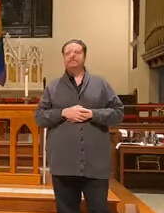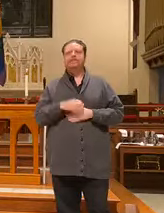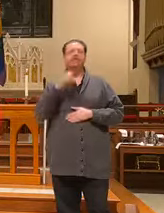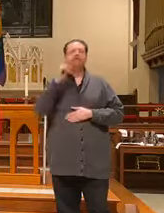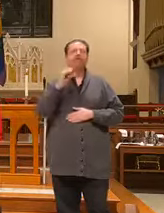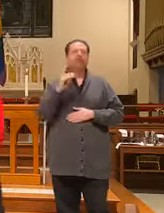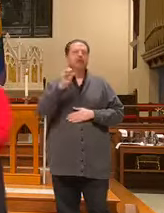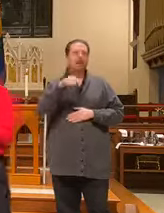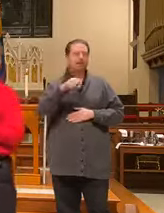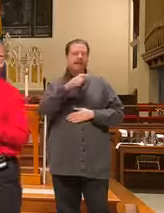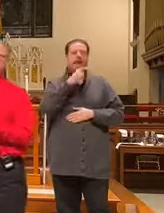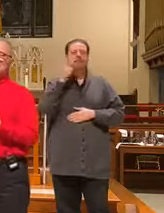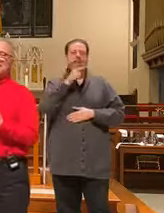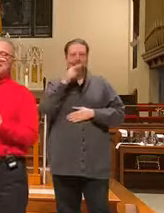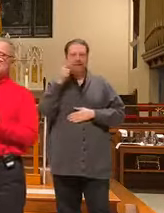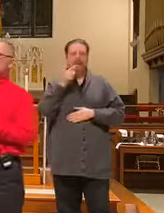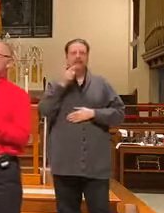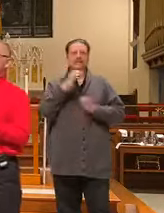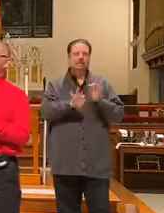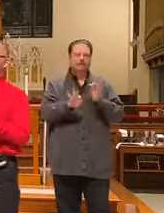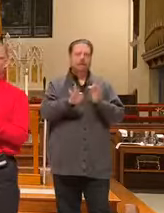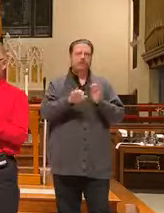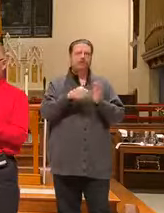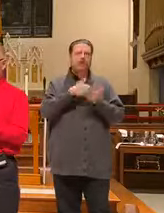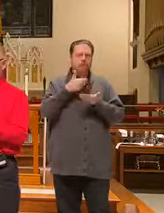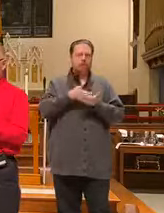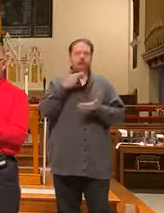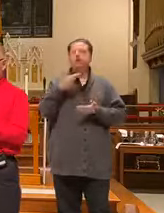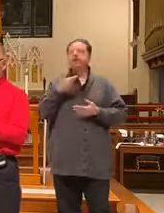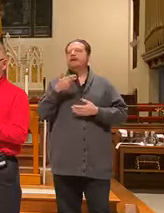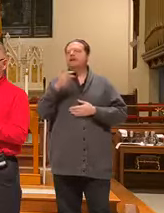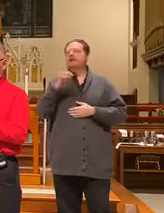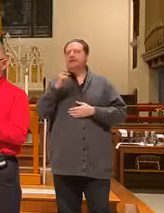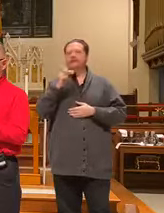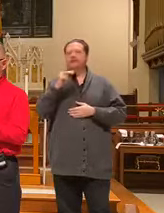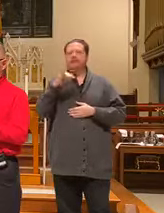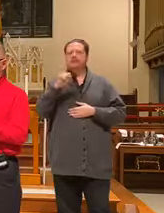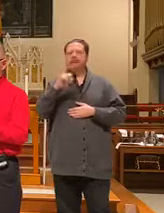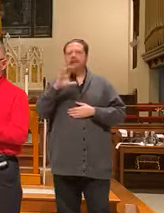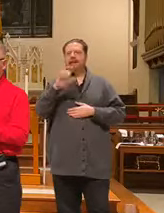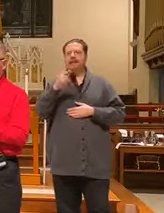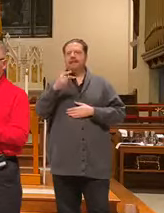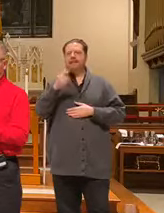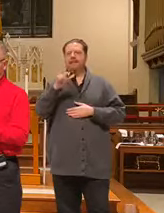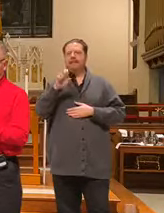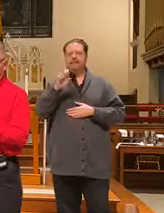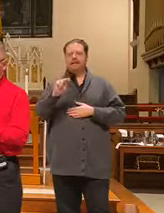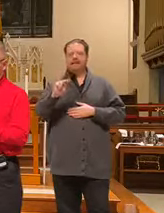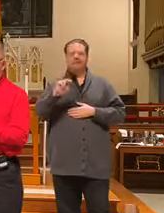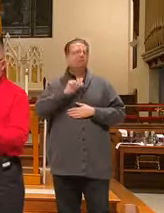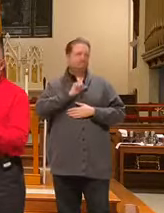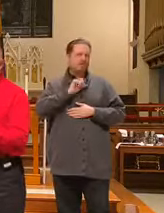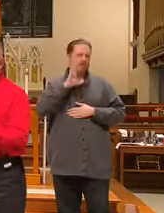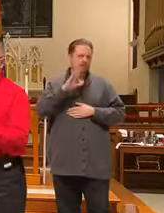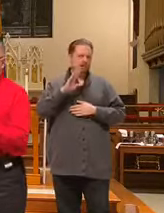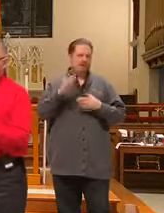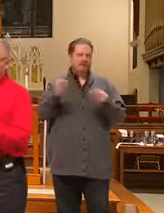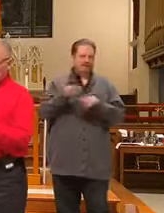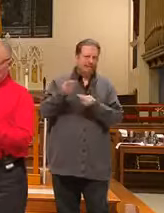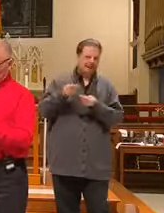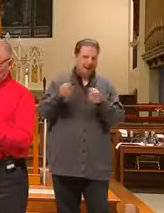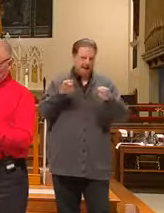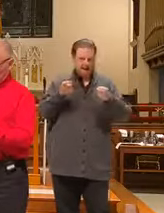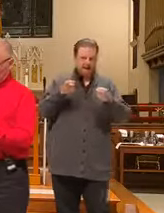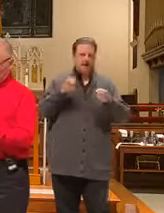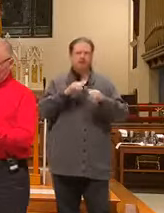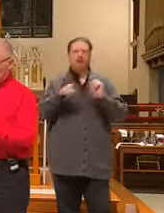So it is. It's a Lenten simple suppers. Dennis and Kathleen and I will be kind of facilitating them. But as usual, you